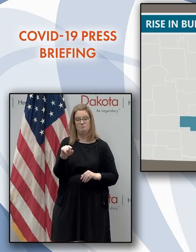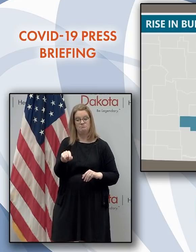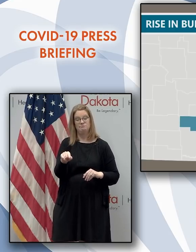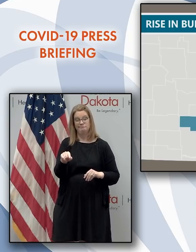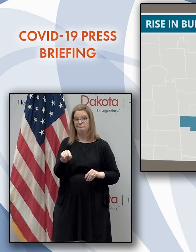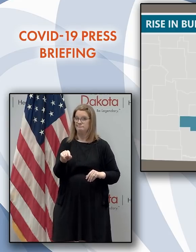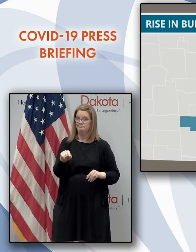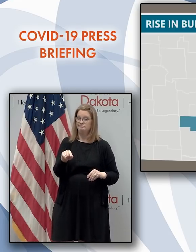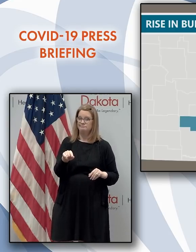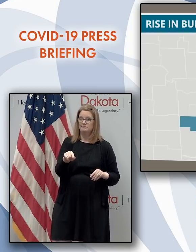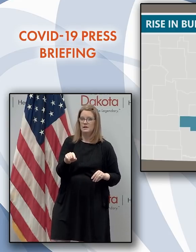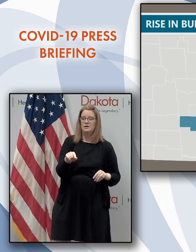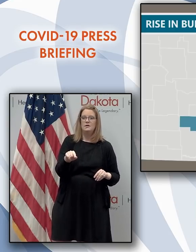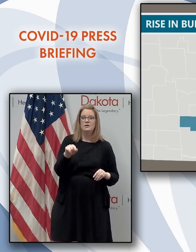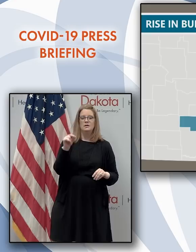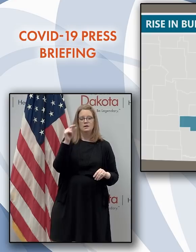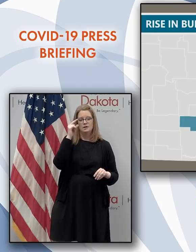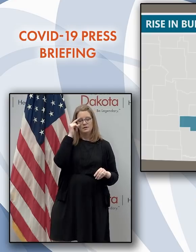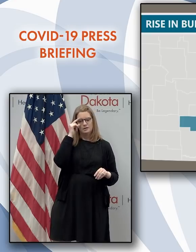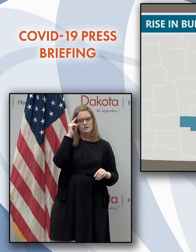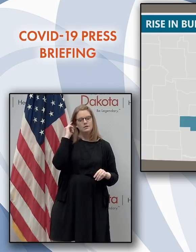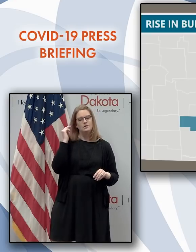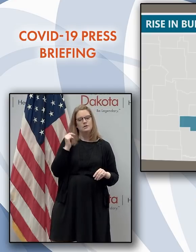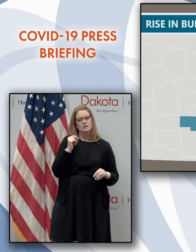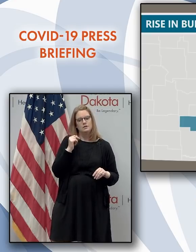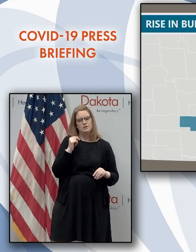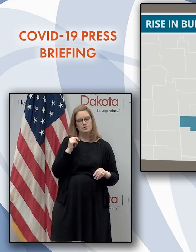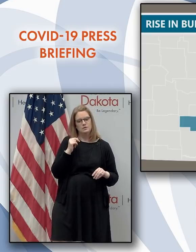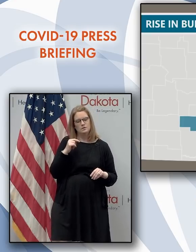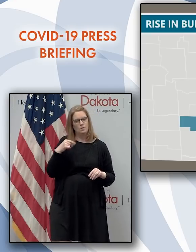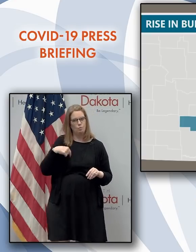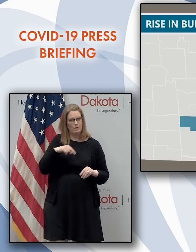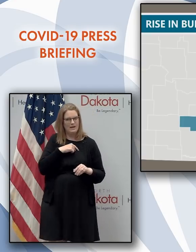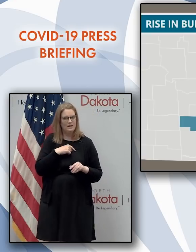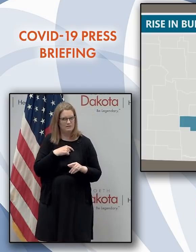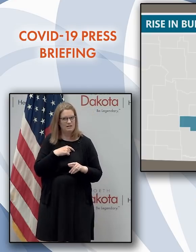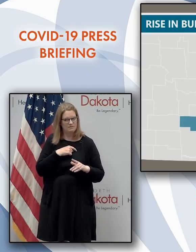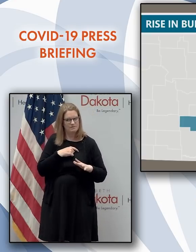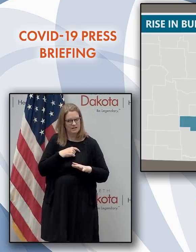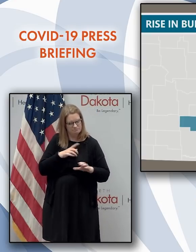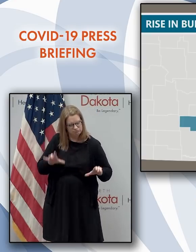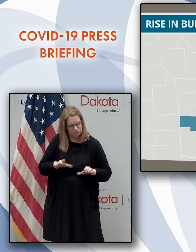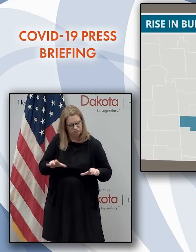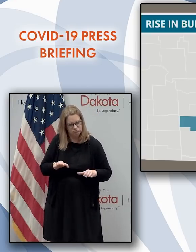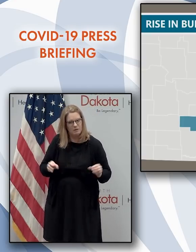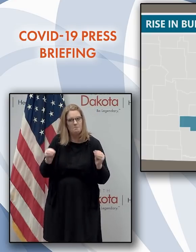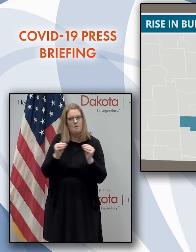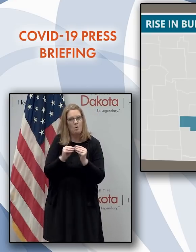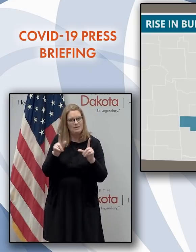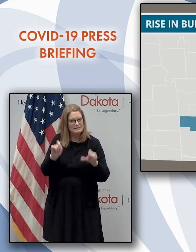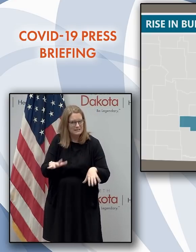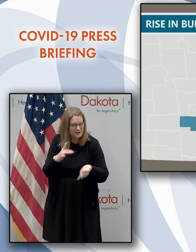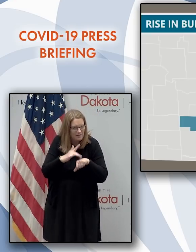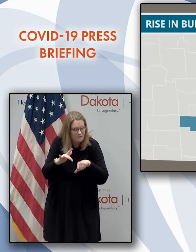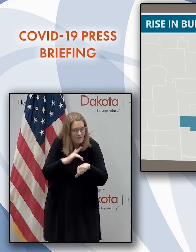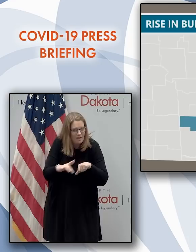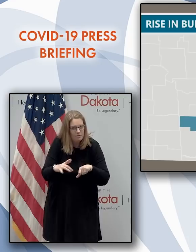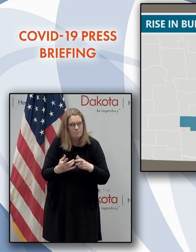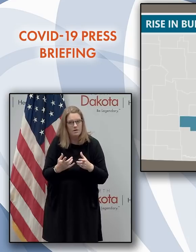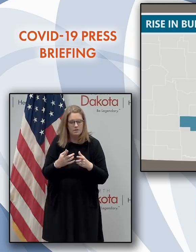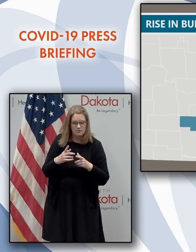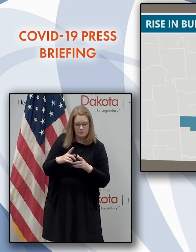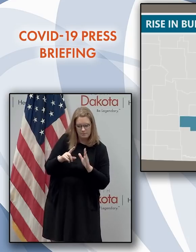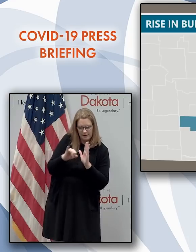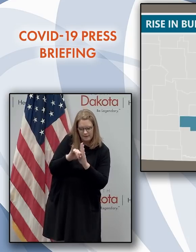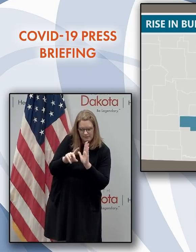label. In response, we have stepped up testing in this area. People know that we've been working to better identify